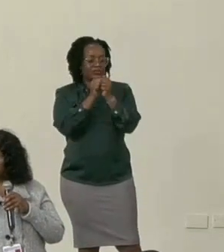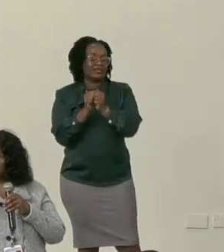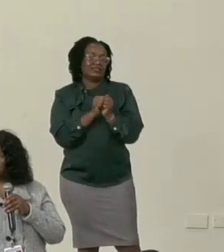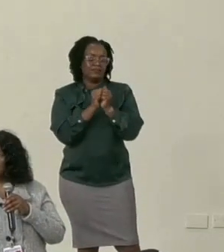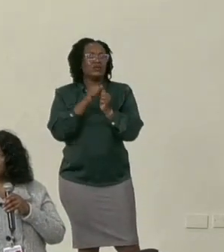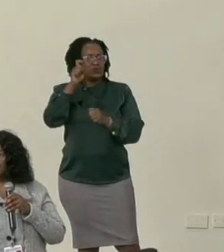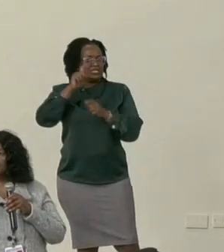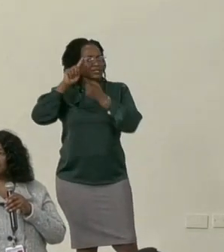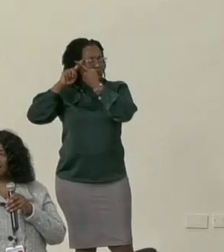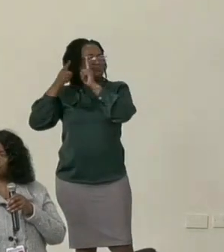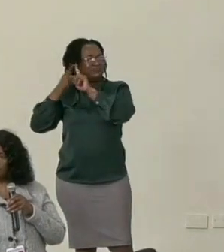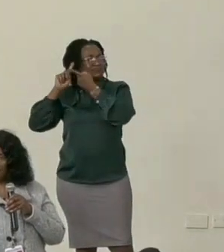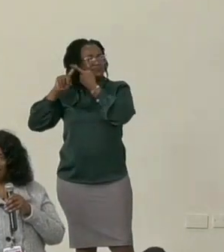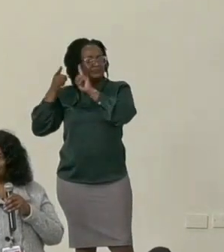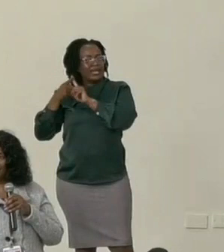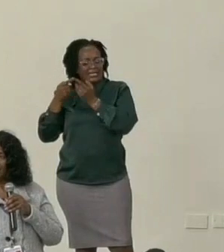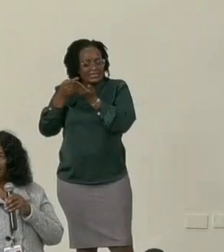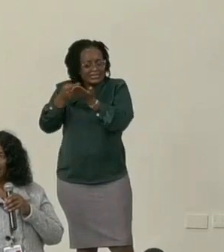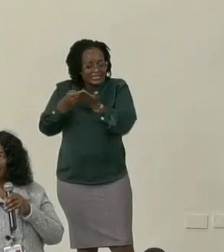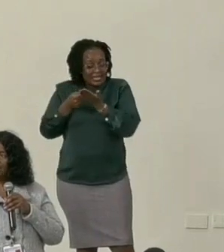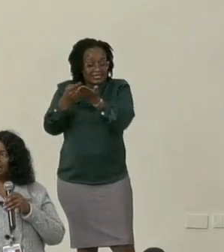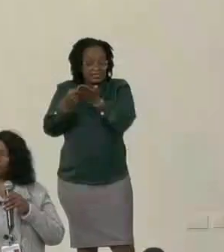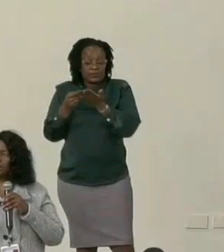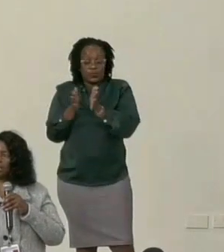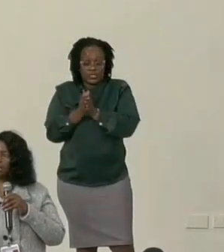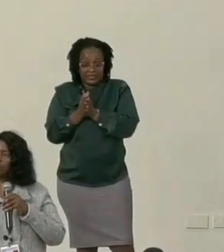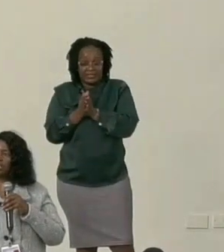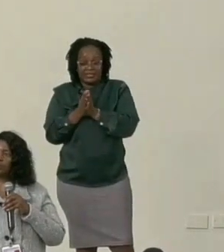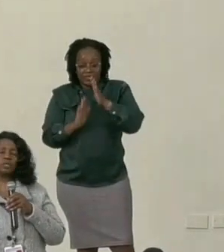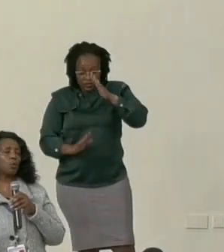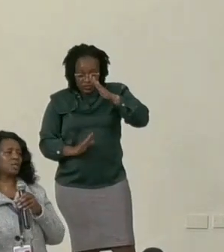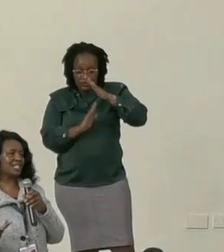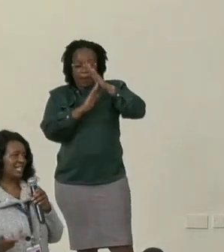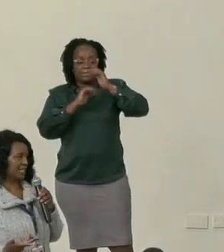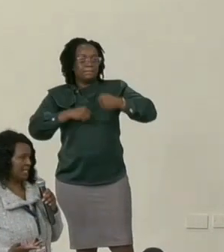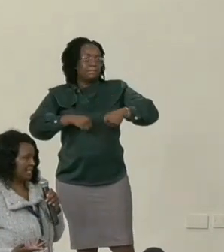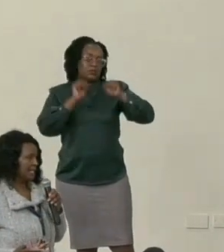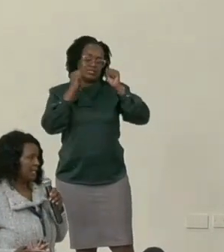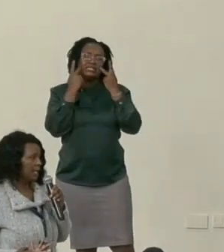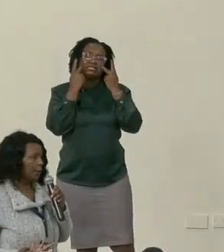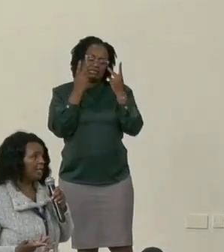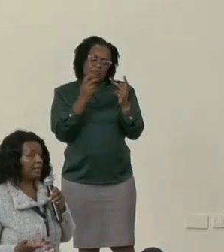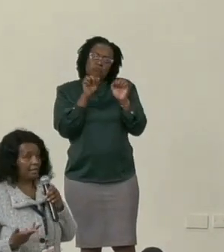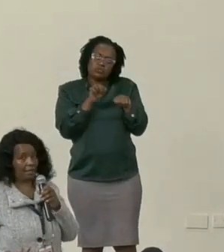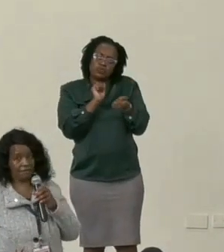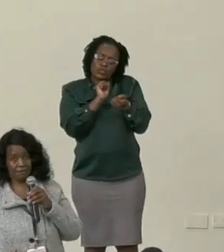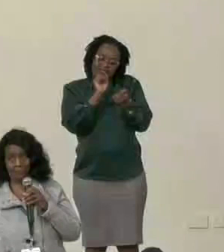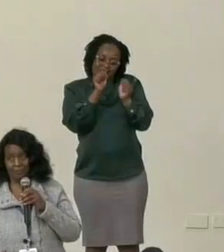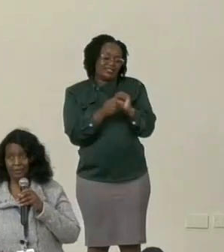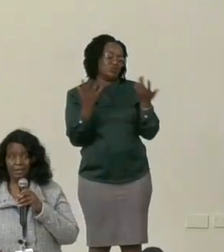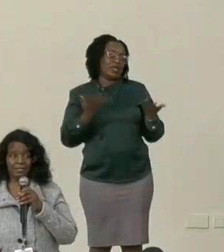need to think and discuss with management, and then we see what special considerations we can